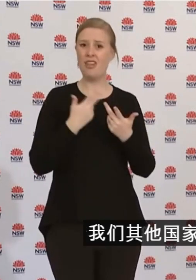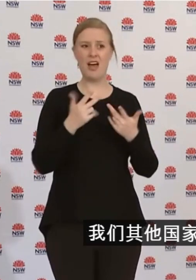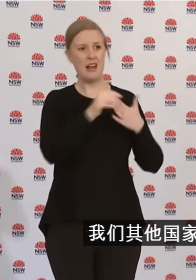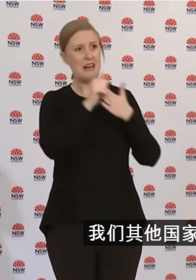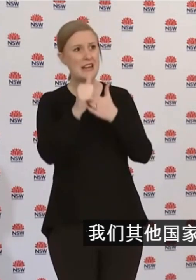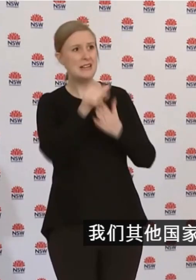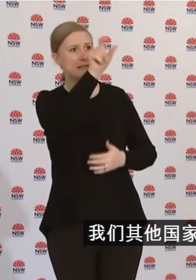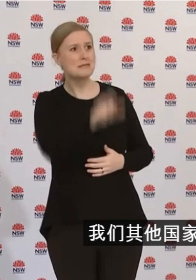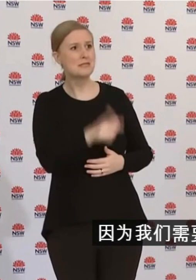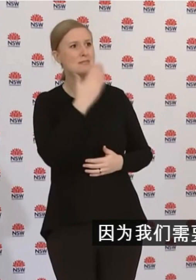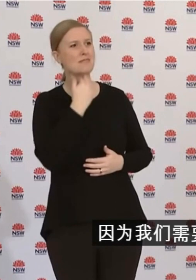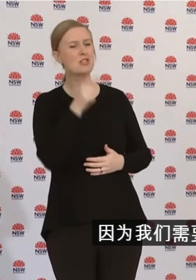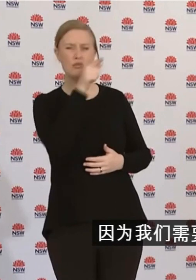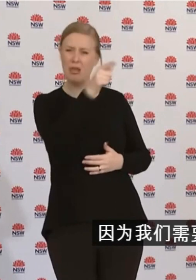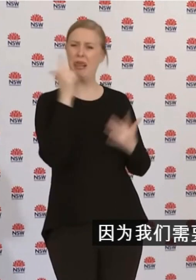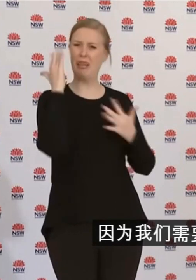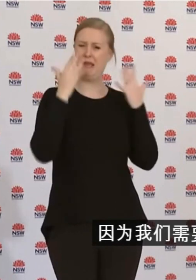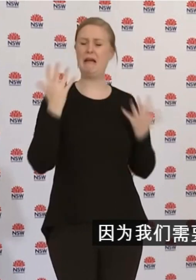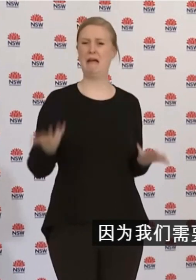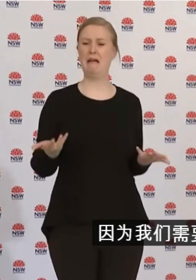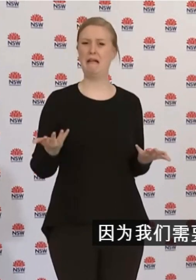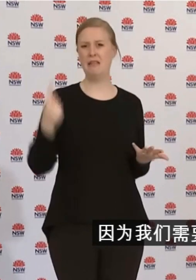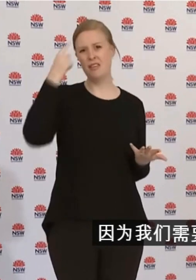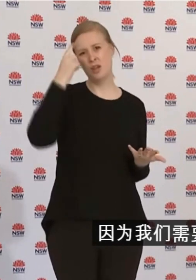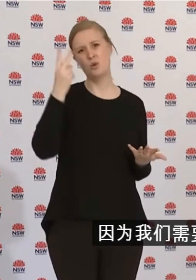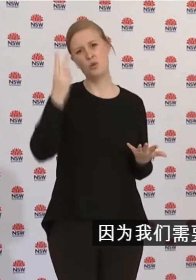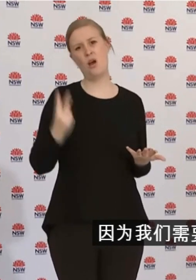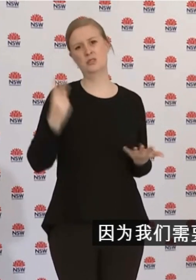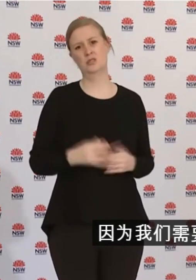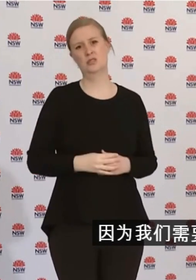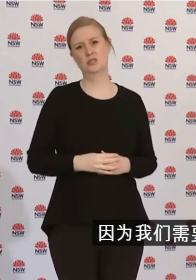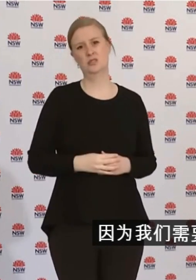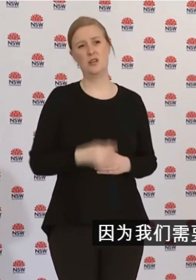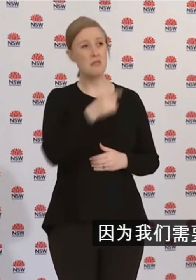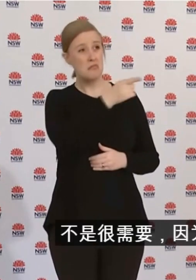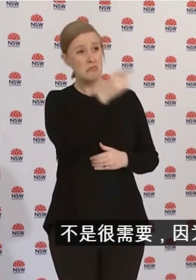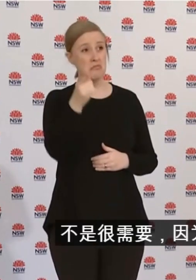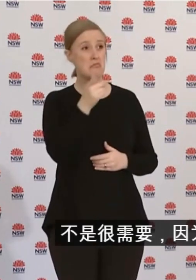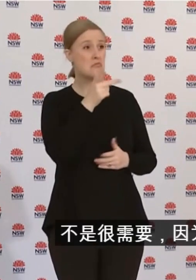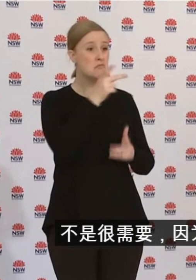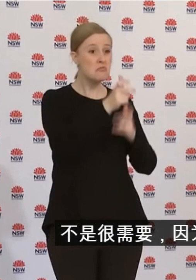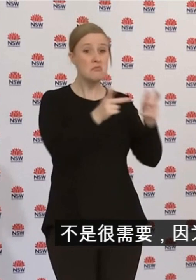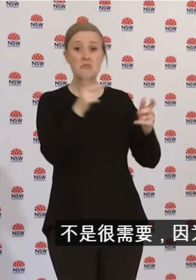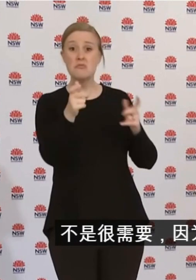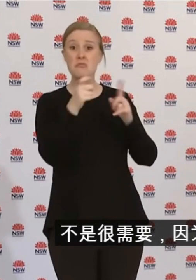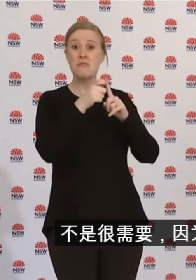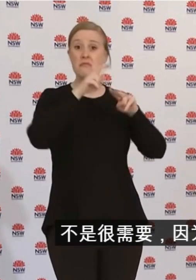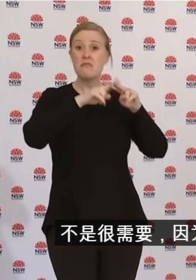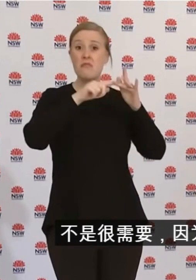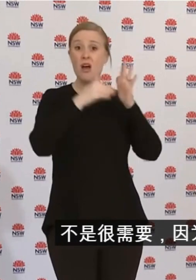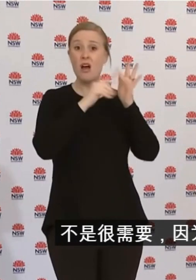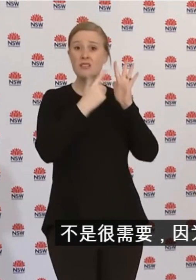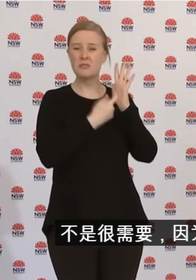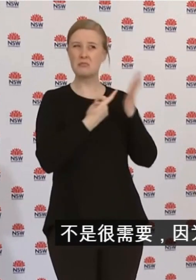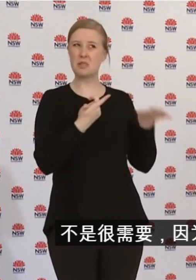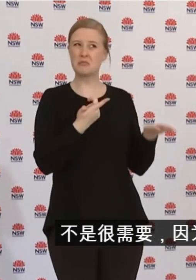states to reflect on that, because we need the Pfizer that they may have not such a great need for at the present